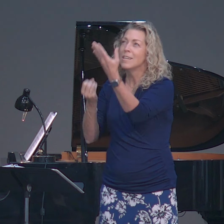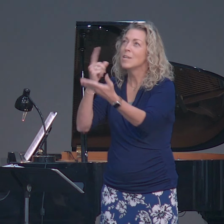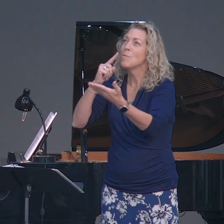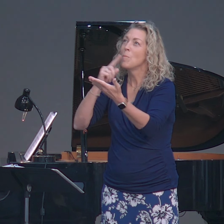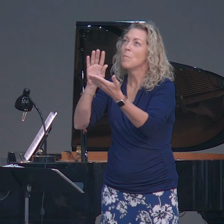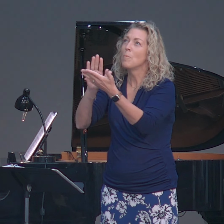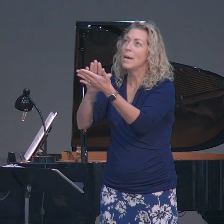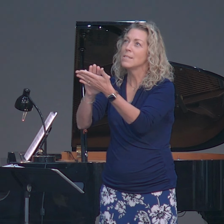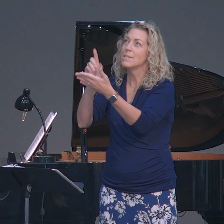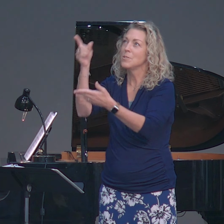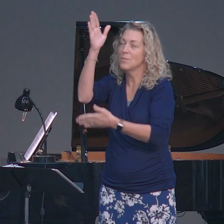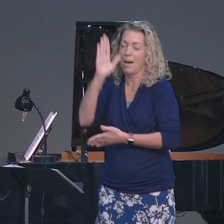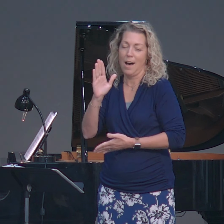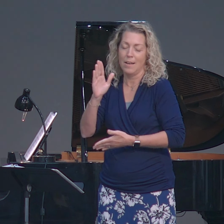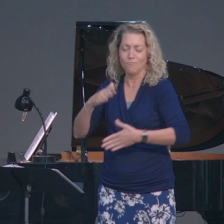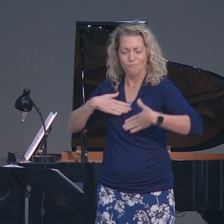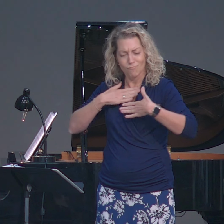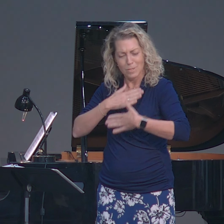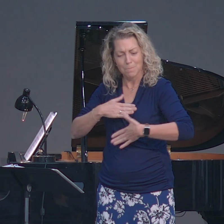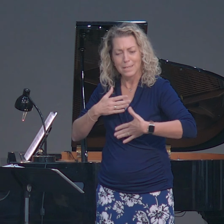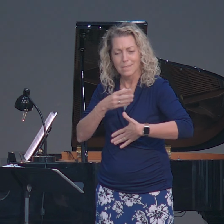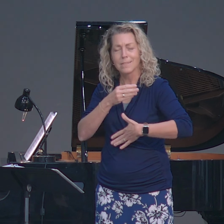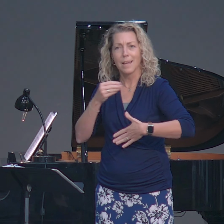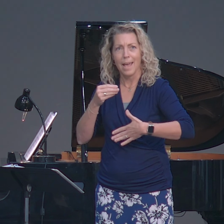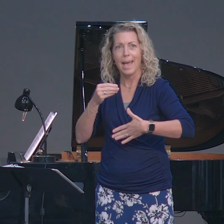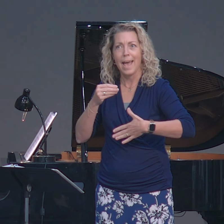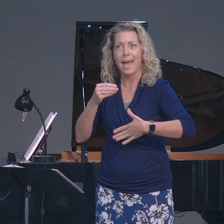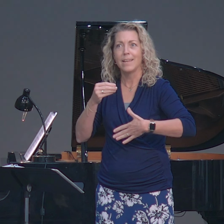it is pleasant and a song of praise is fitting.